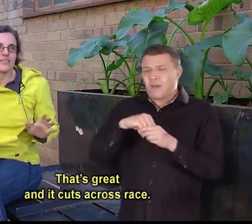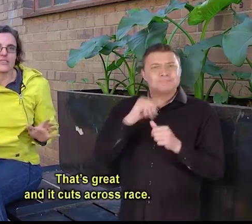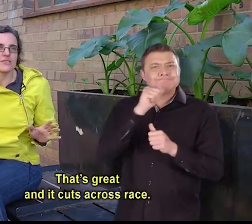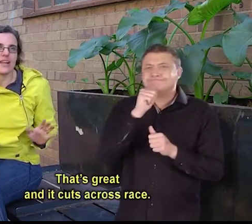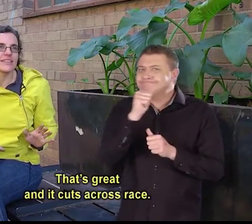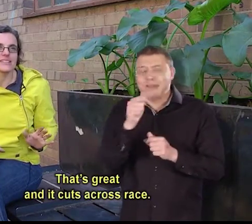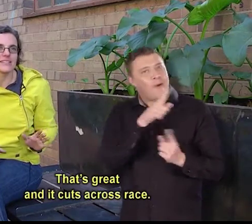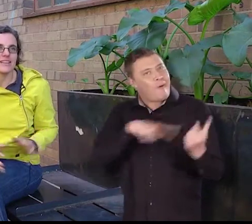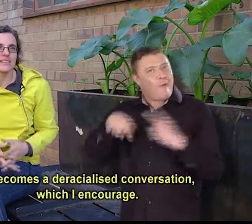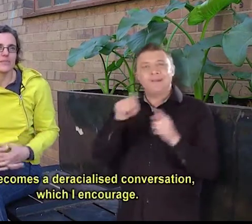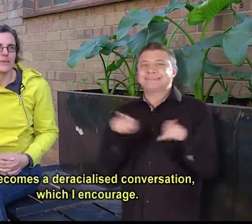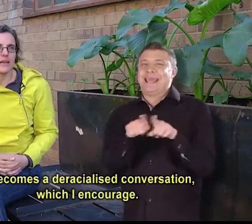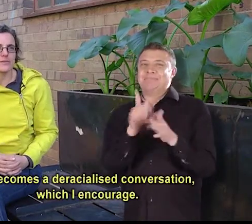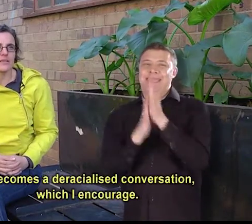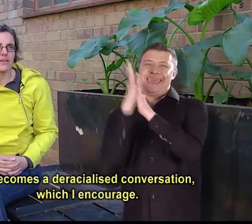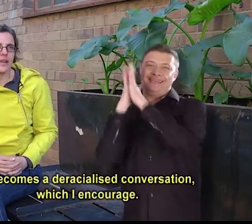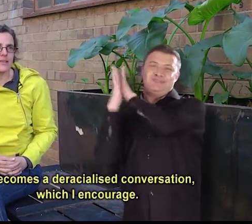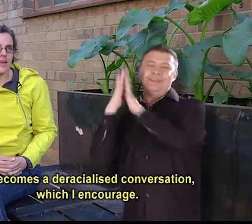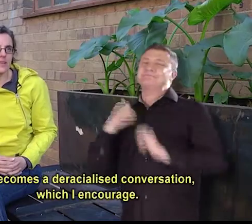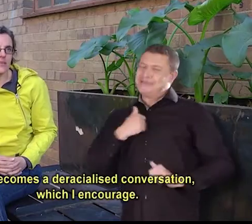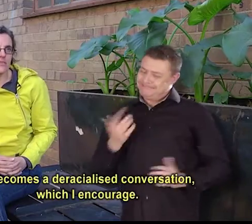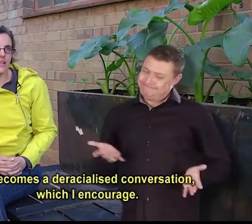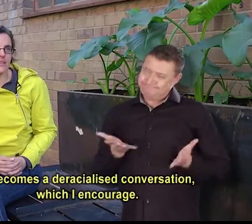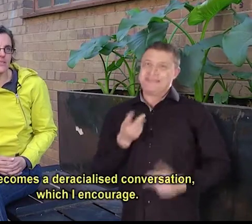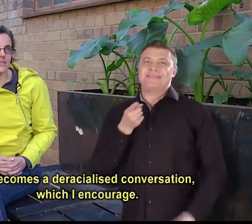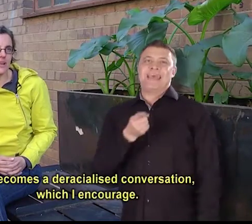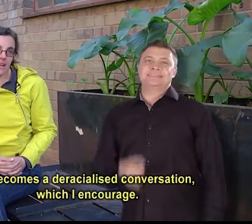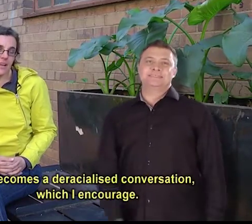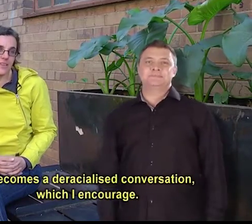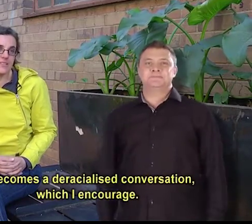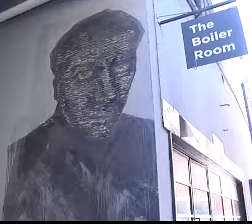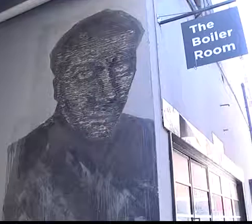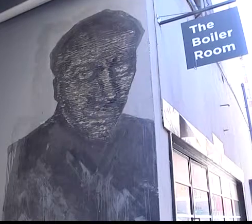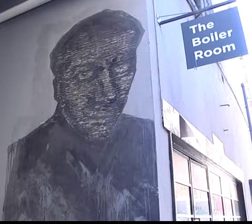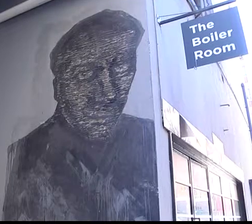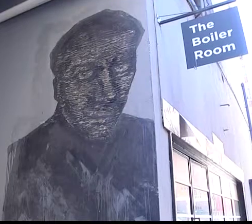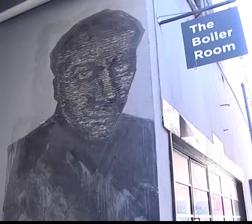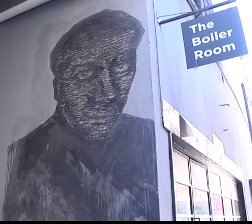cuts across race. It becomes a de-racialized conversation, which I encourage.